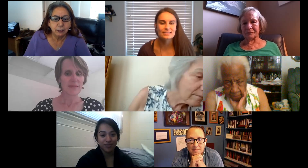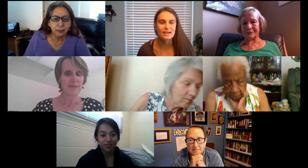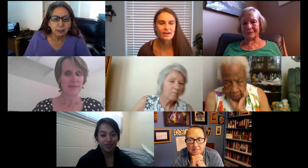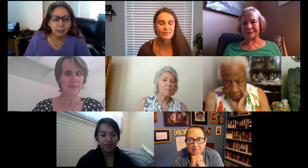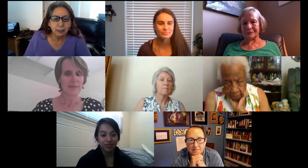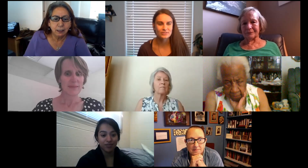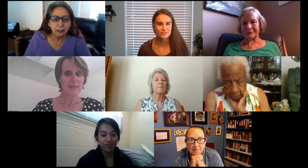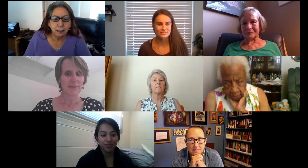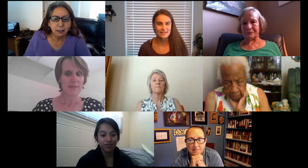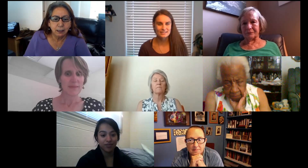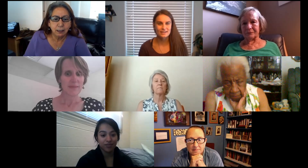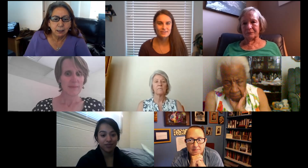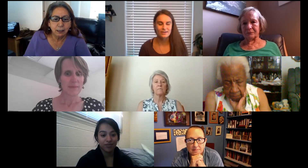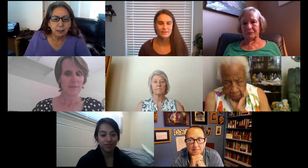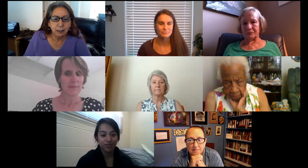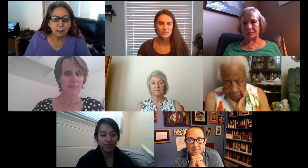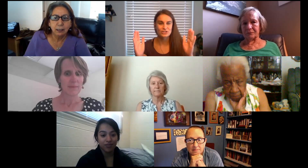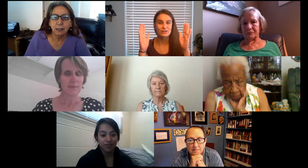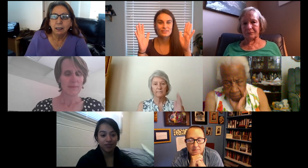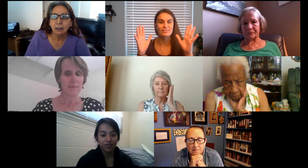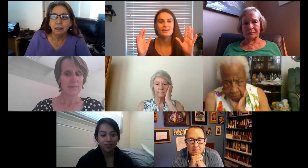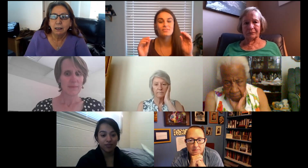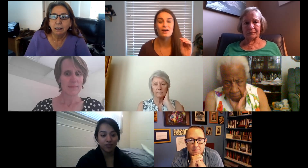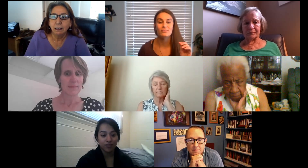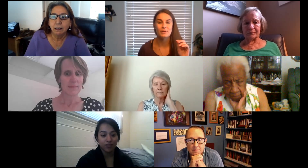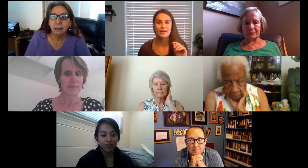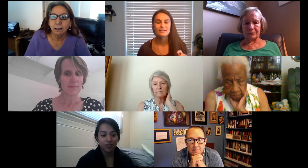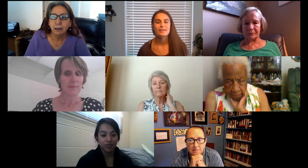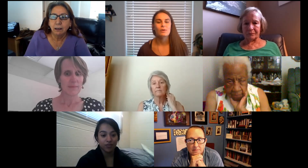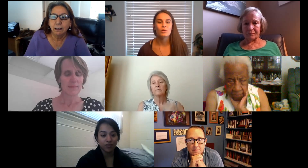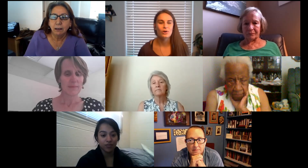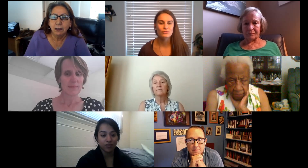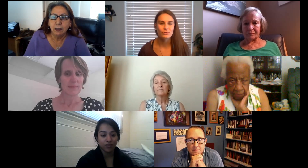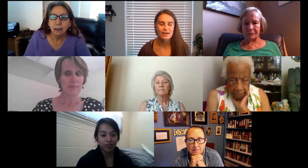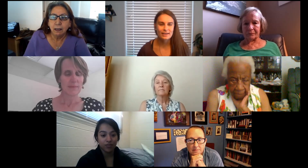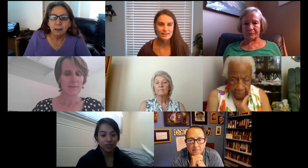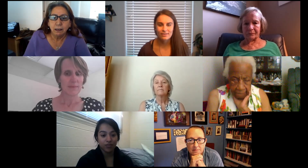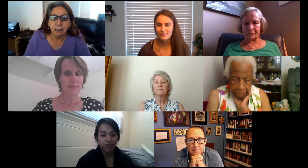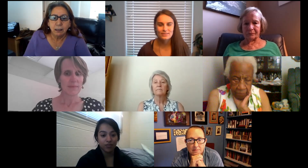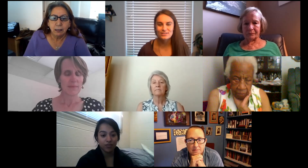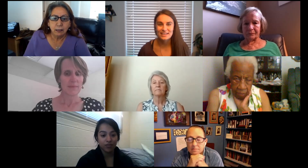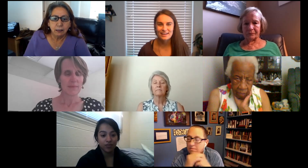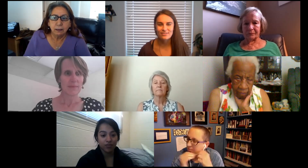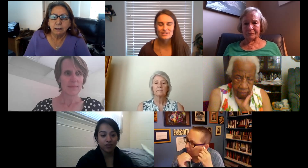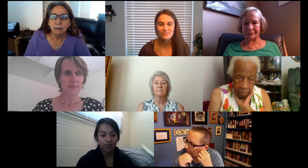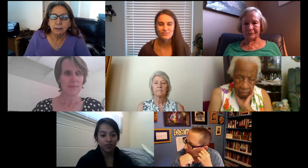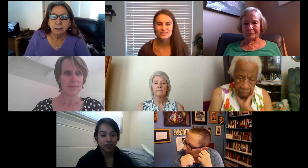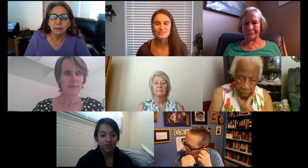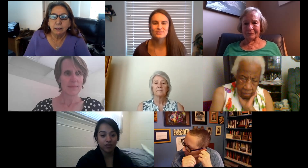this, so Susana's going to share a little thing of the alphabet and we'll go through it and I'll send out to everyone too so